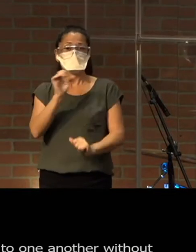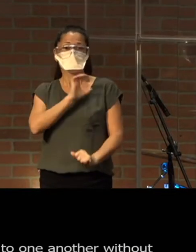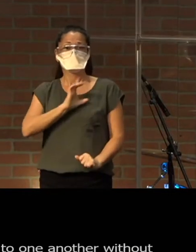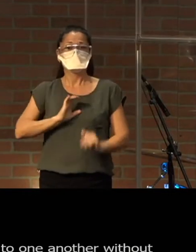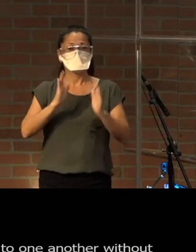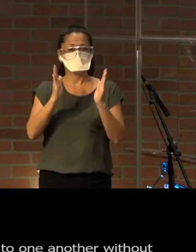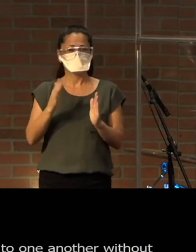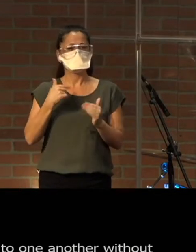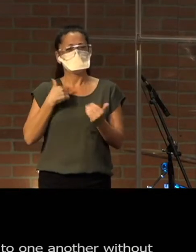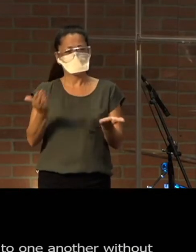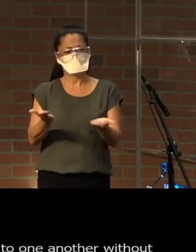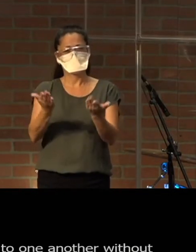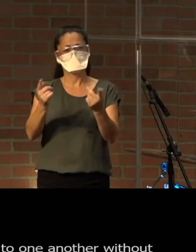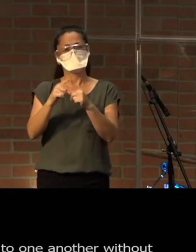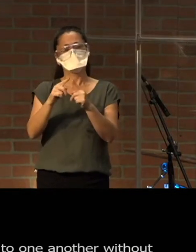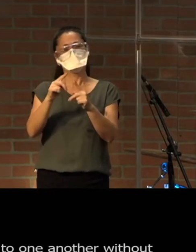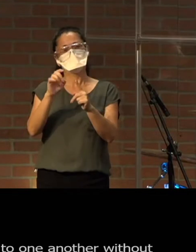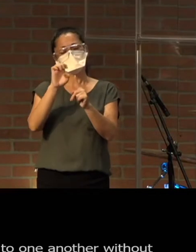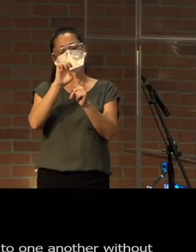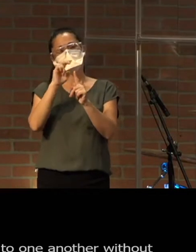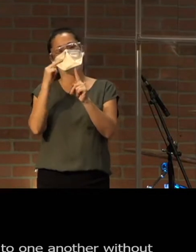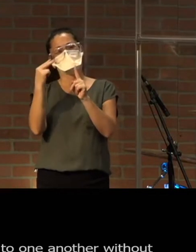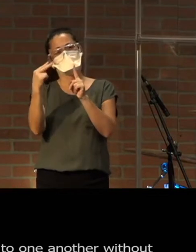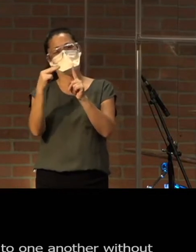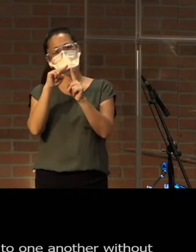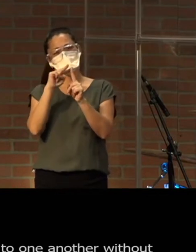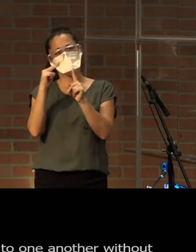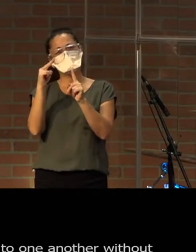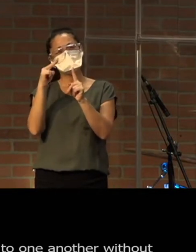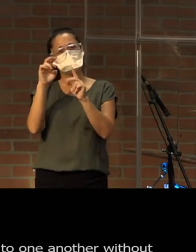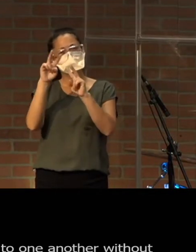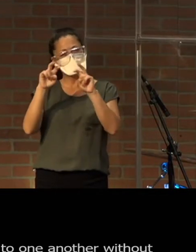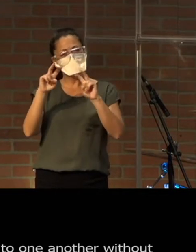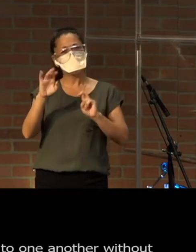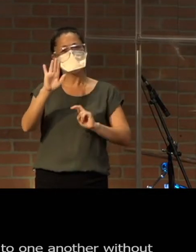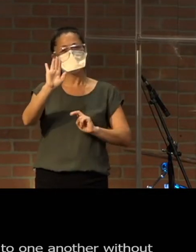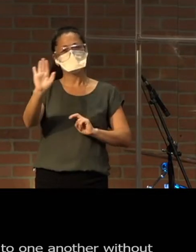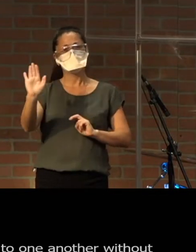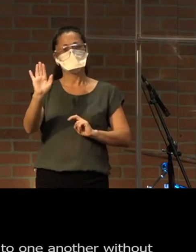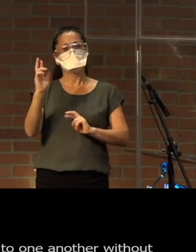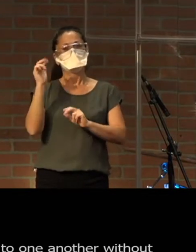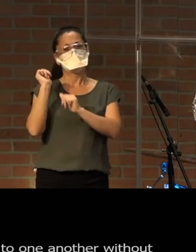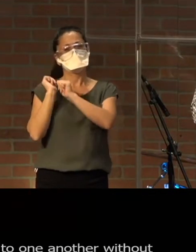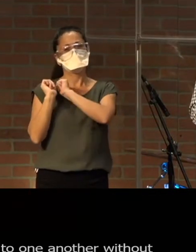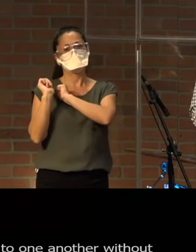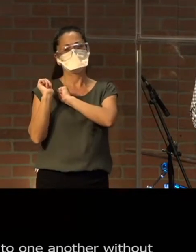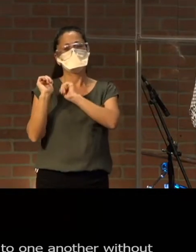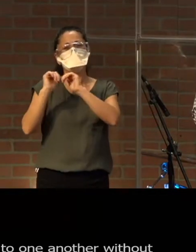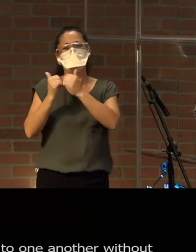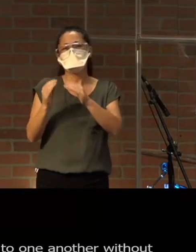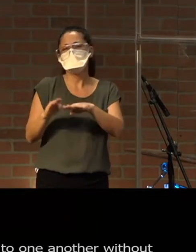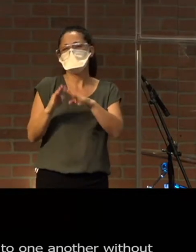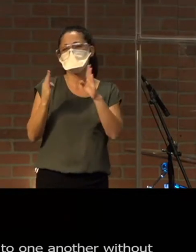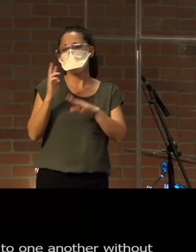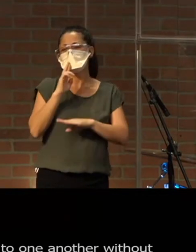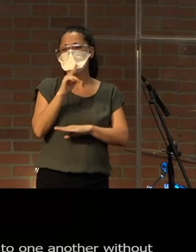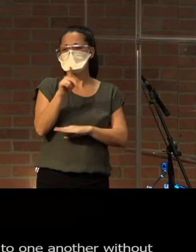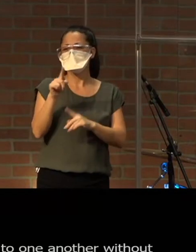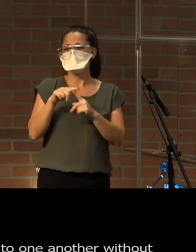Are you always the one speaking or rebuking? How open are you to receiving a